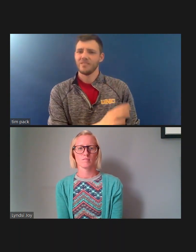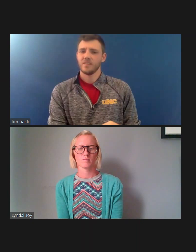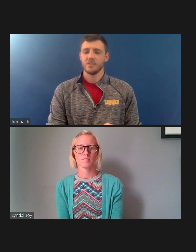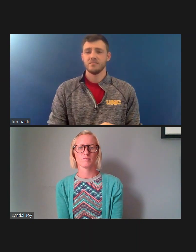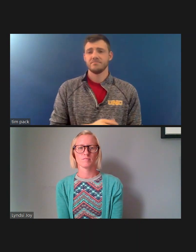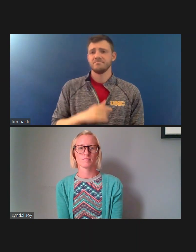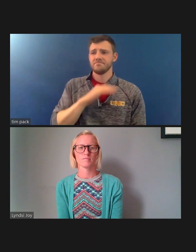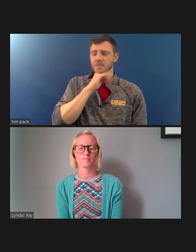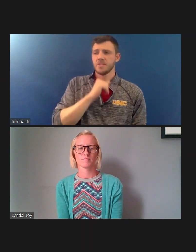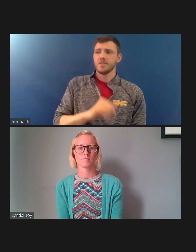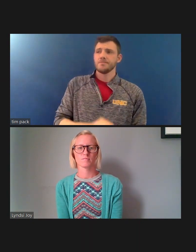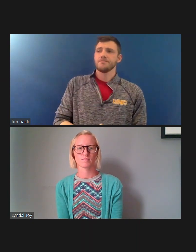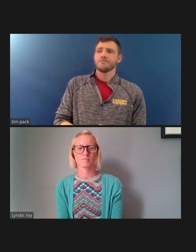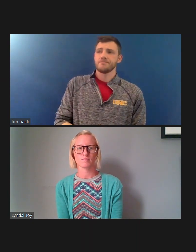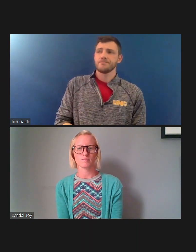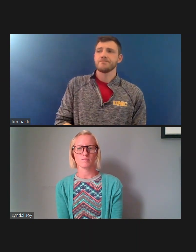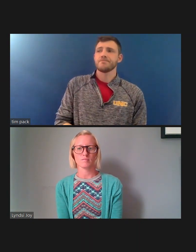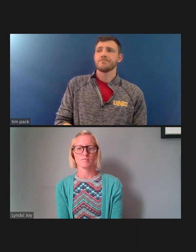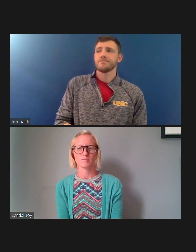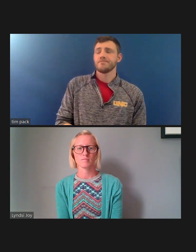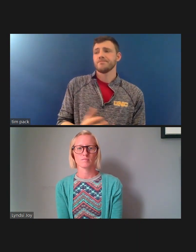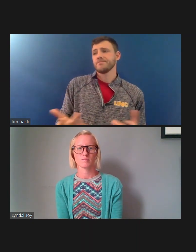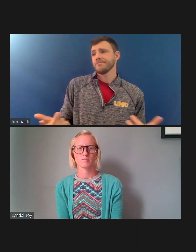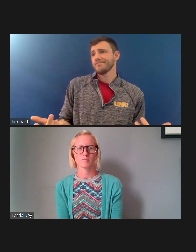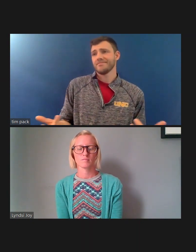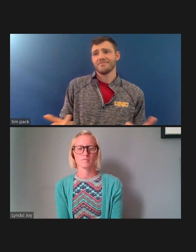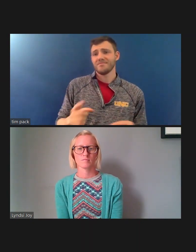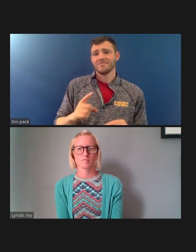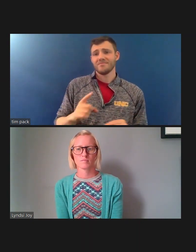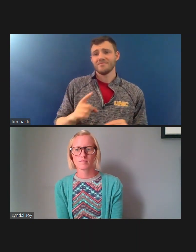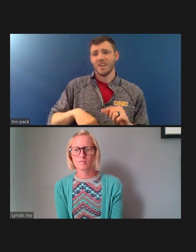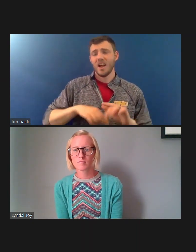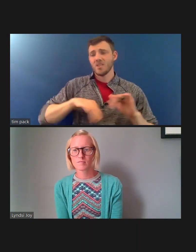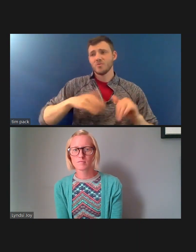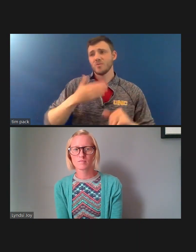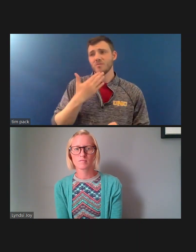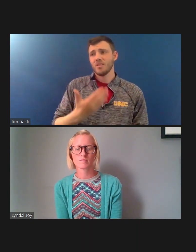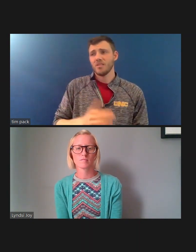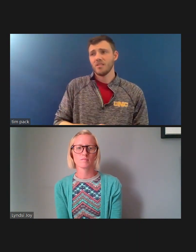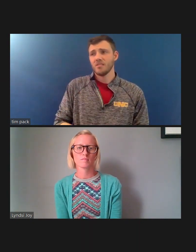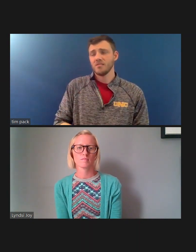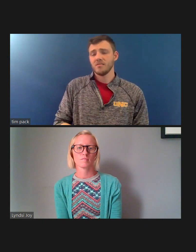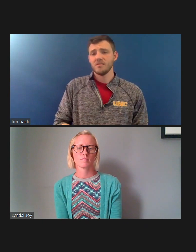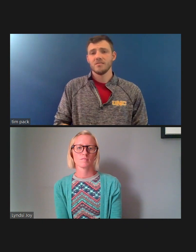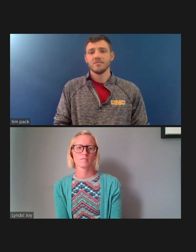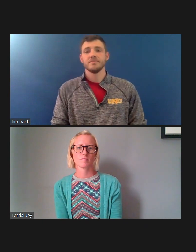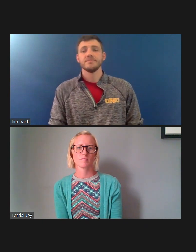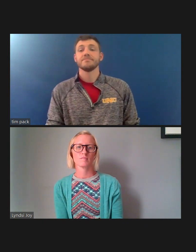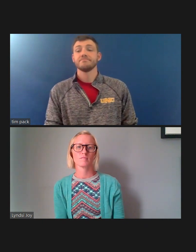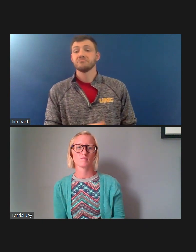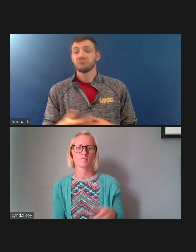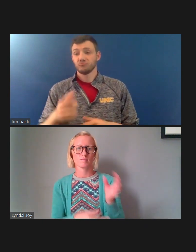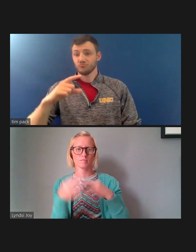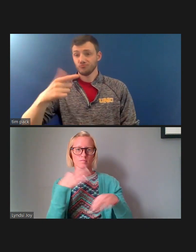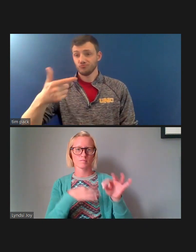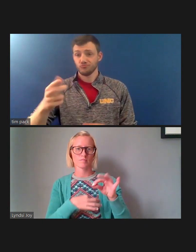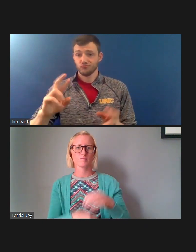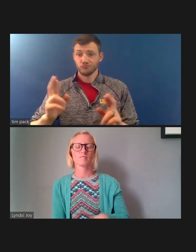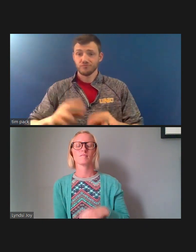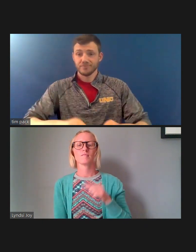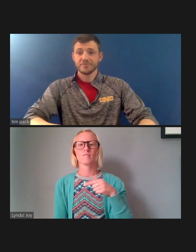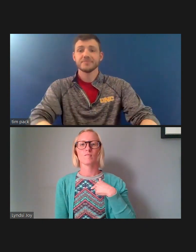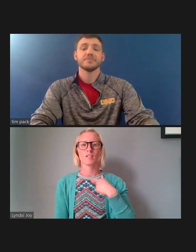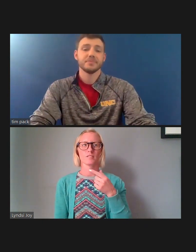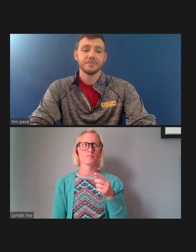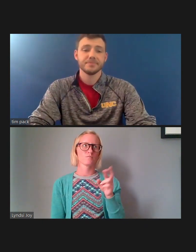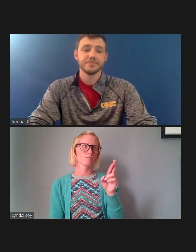sort of humble patience. You can't half swim well. Ralph paddled backwards down the slope, immersed his mouth,